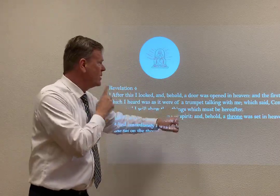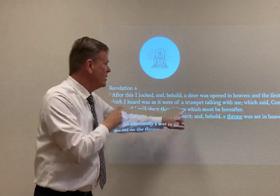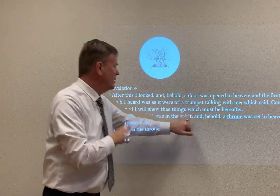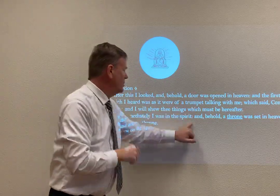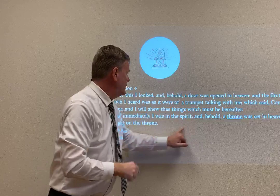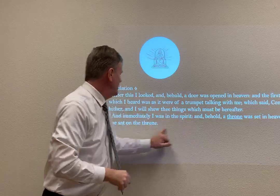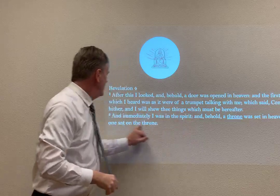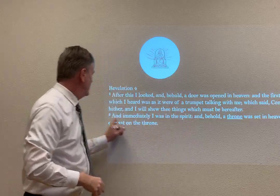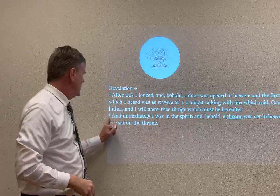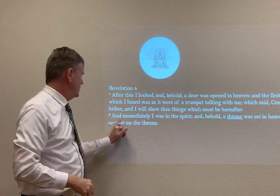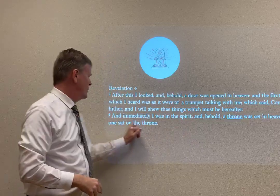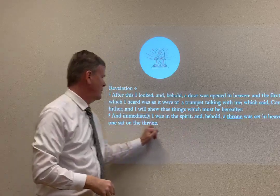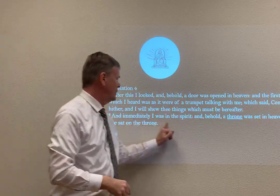powerful.